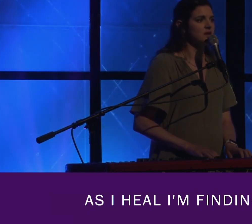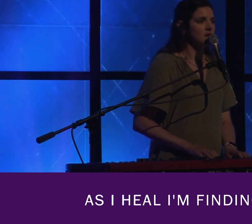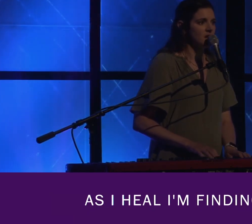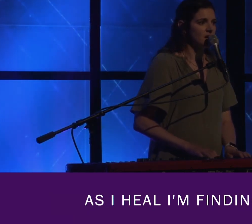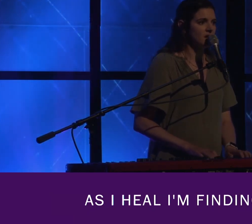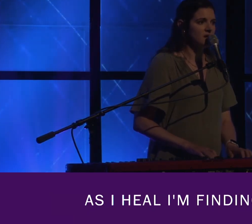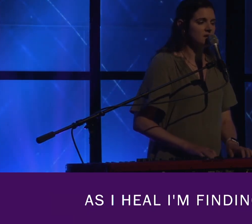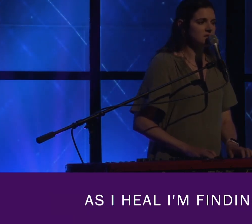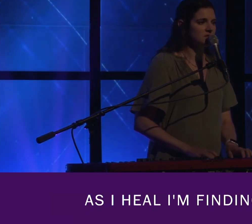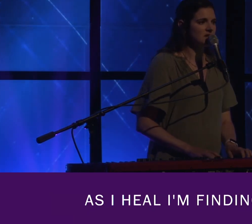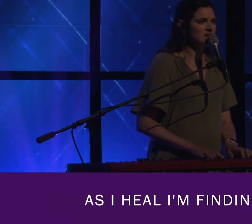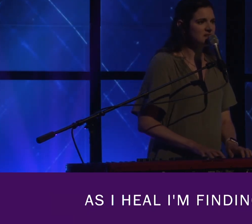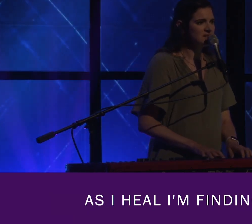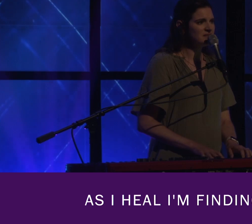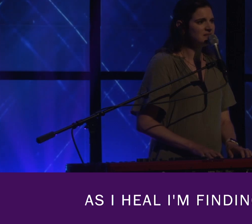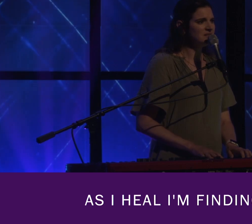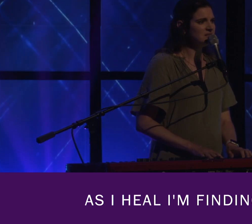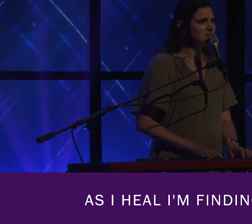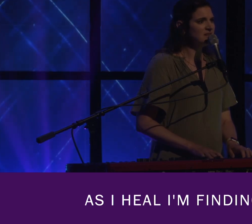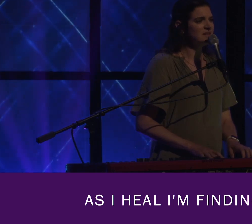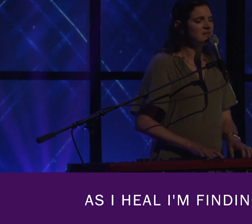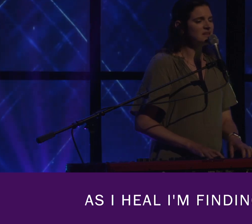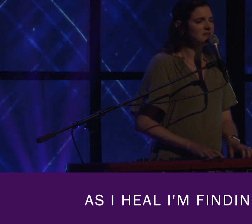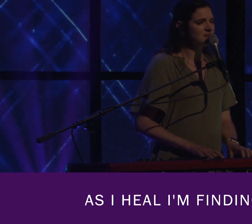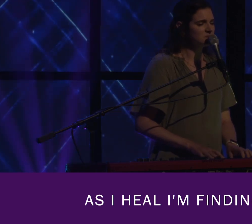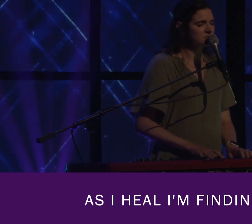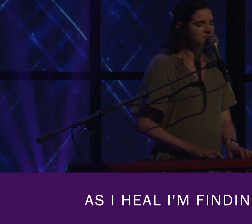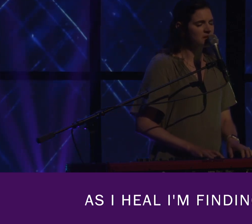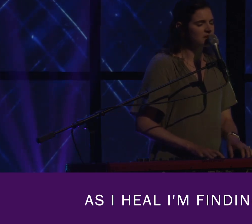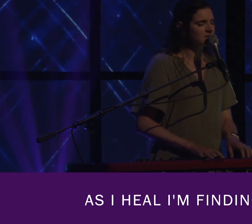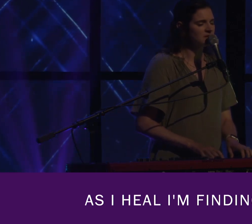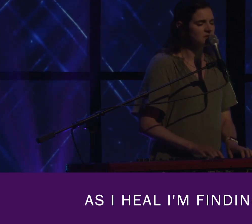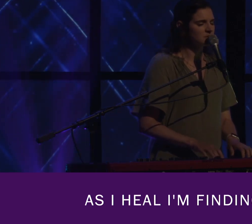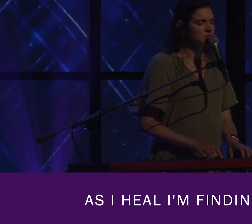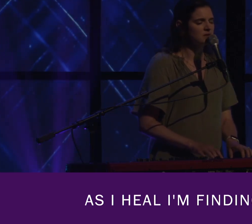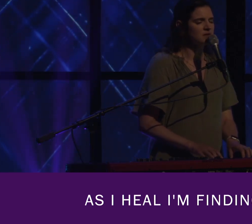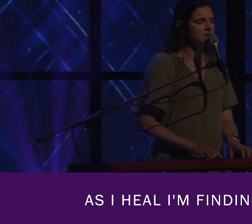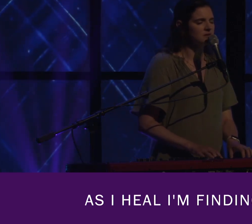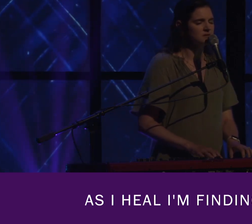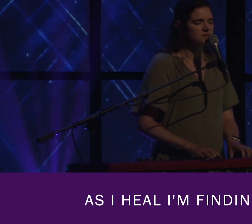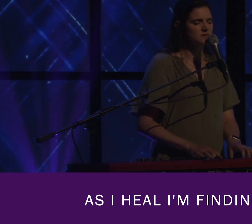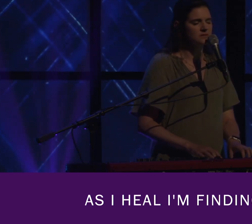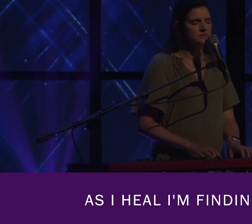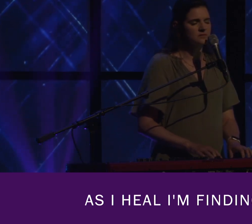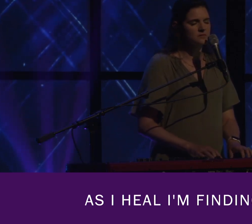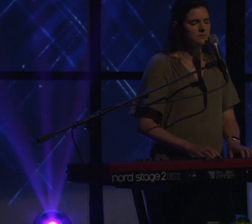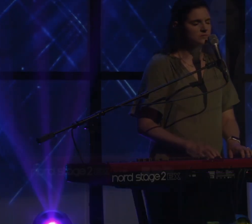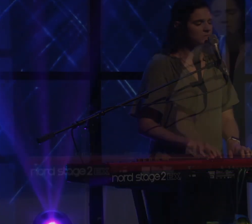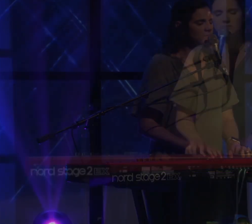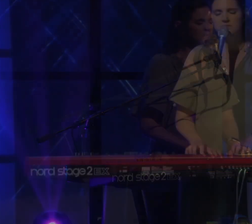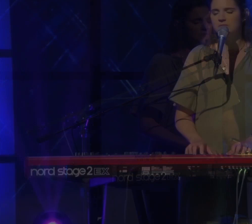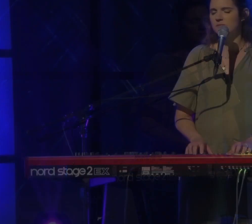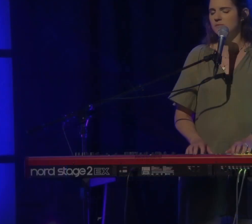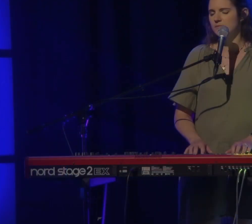self-compassion as I heal, I'm finding peace.